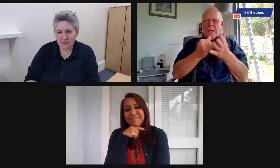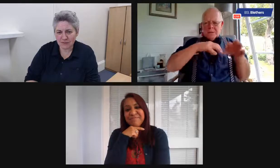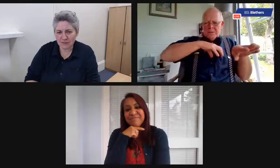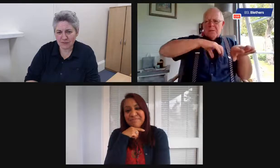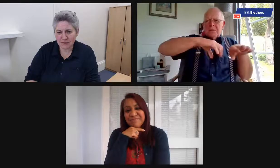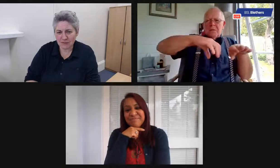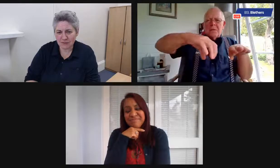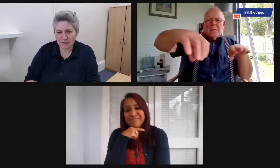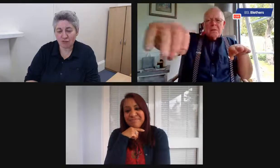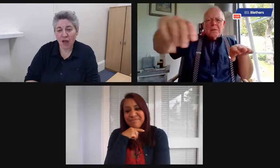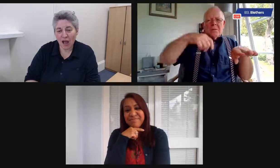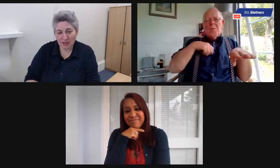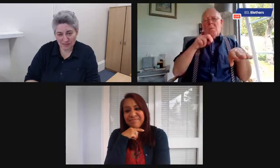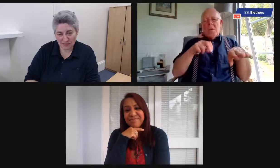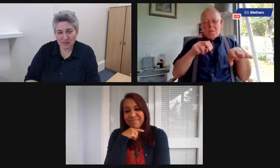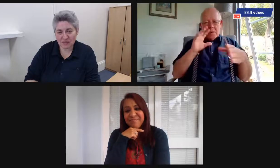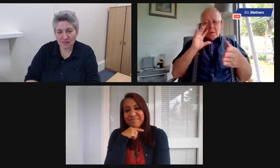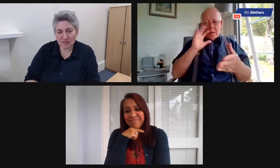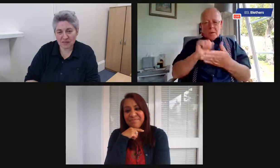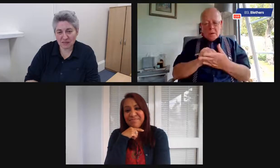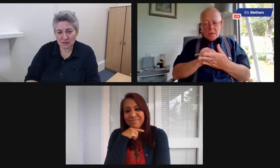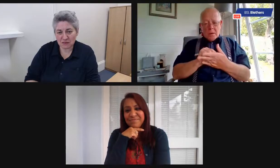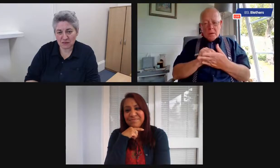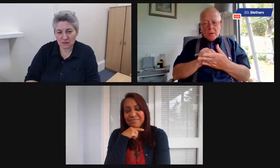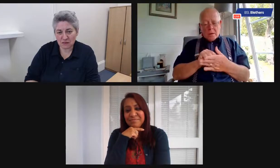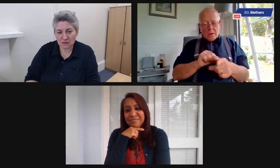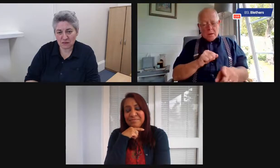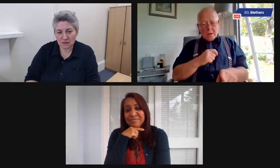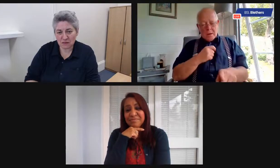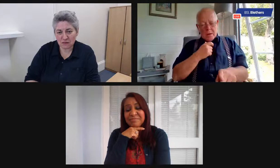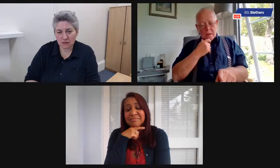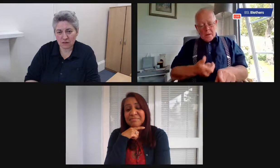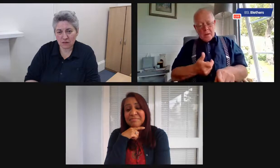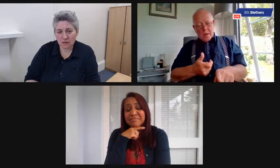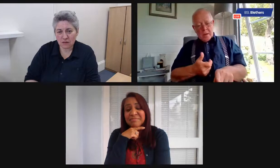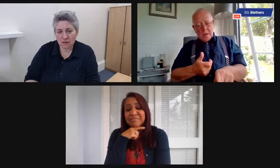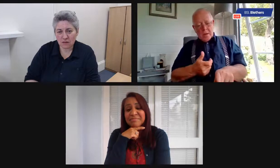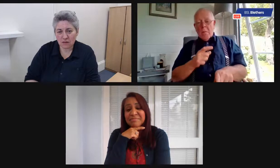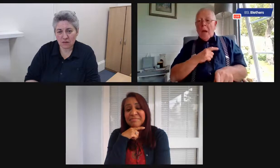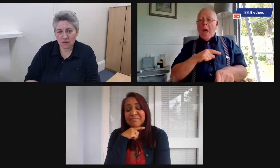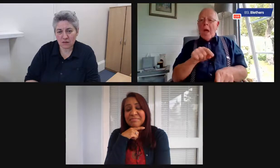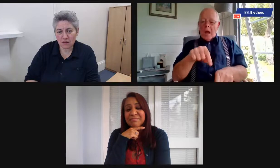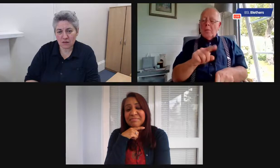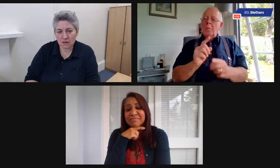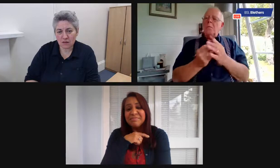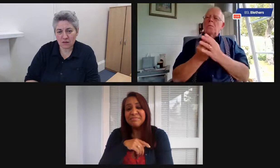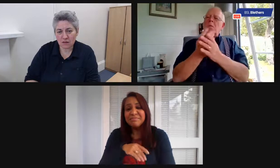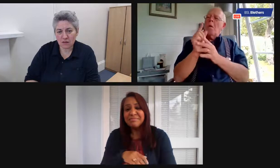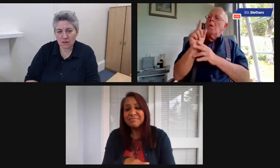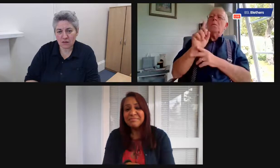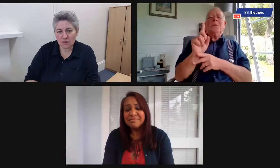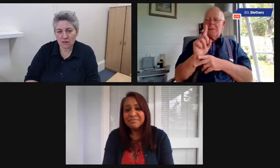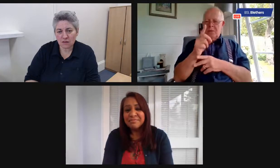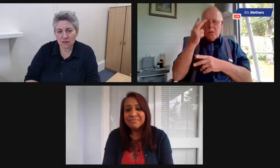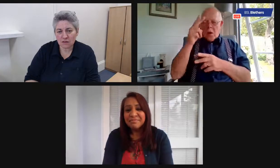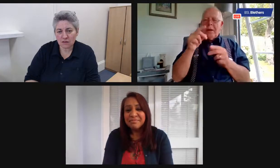and it just kind of the foliage that's along the canal, the towpath,